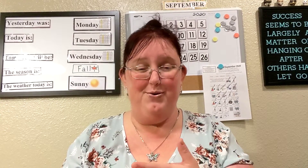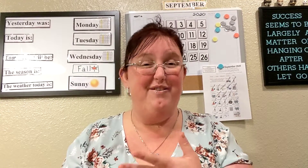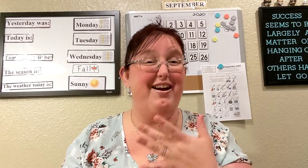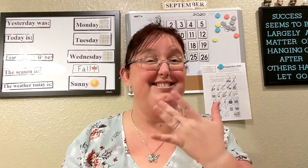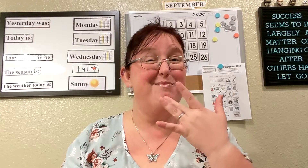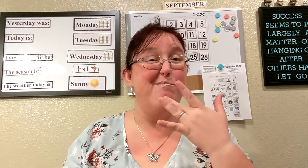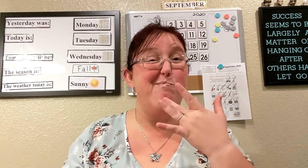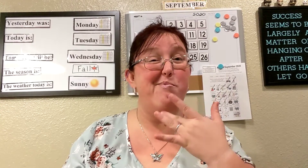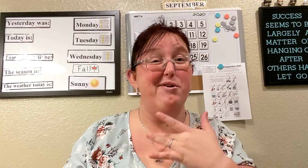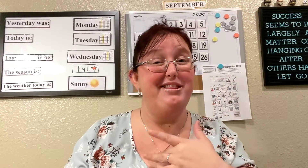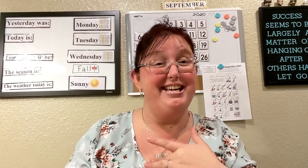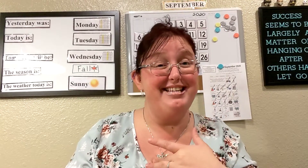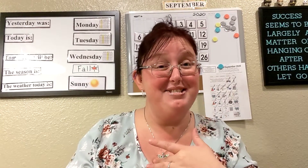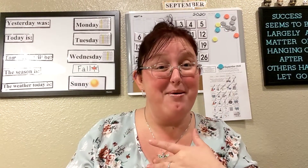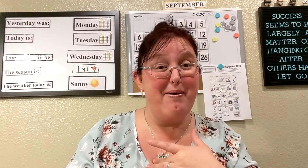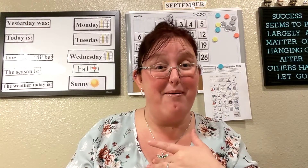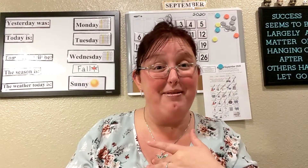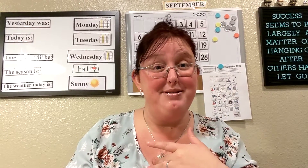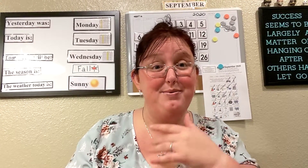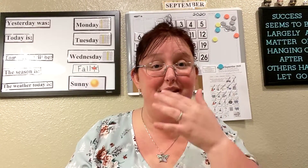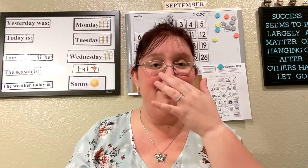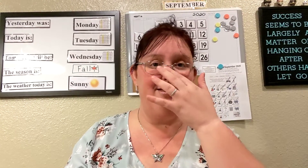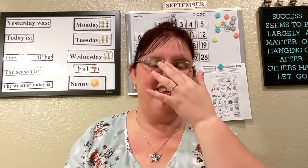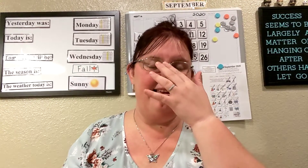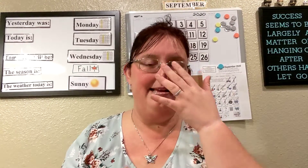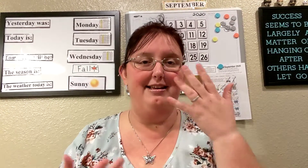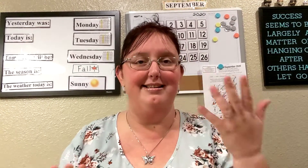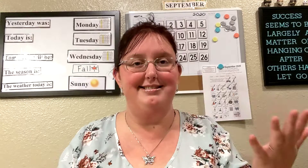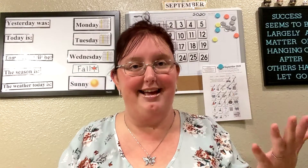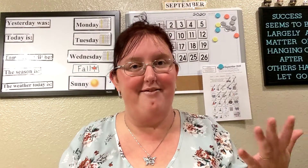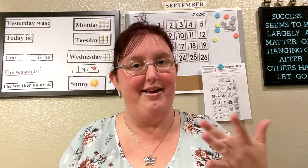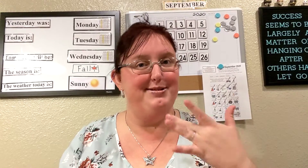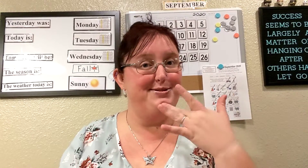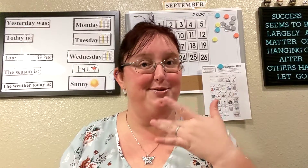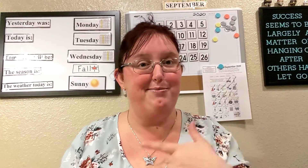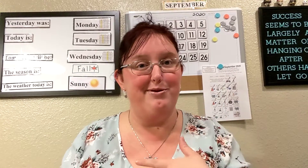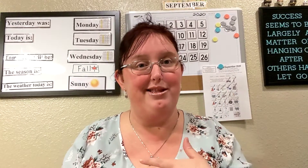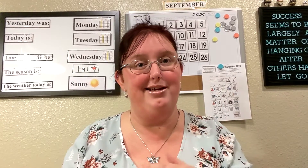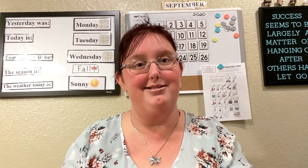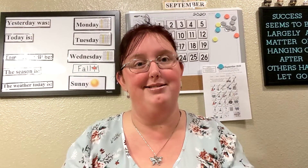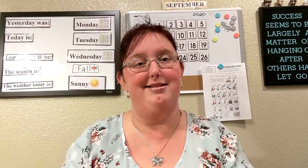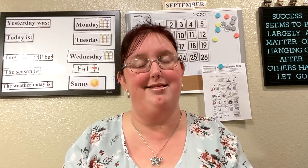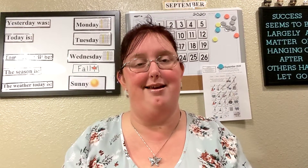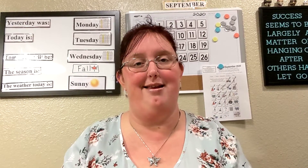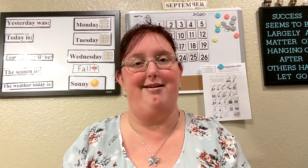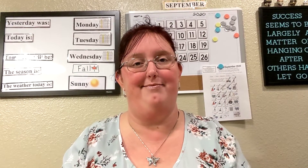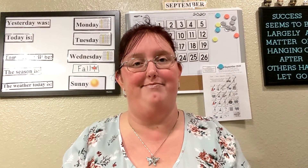We've got some birthdays coming up this week. Staff and student birthdays that